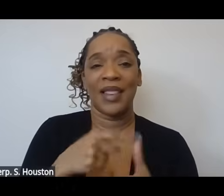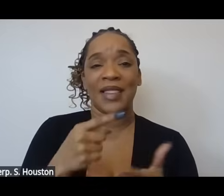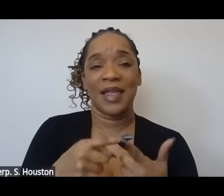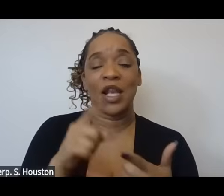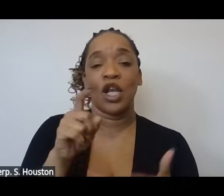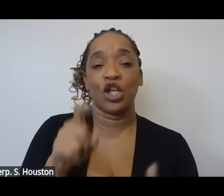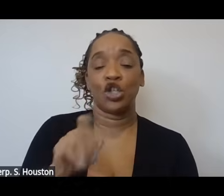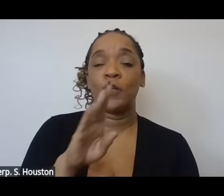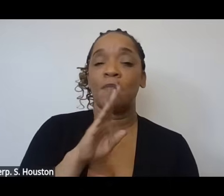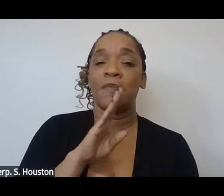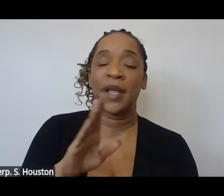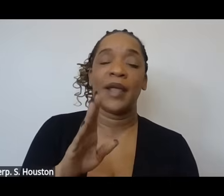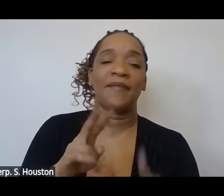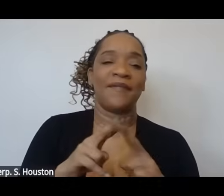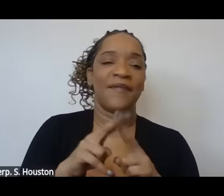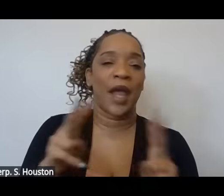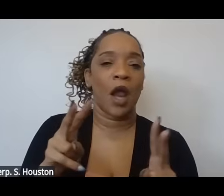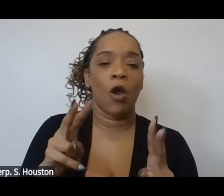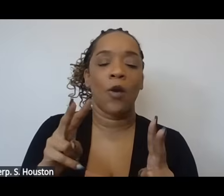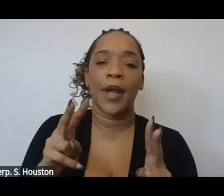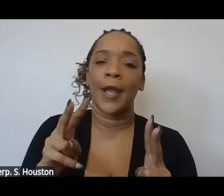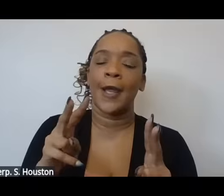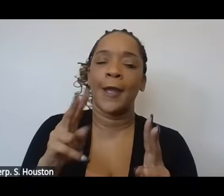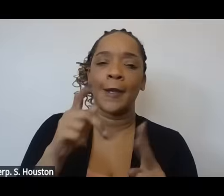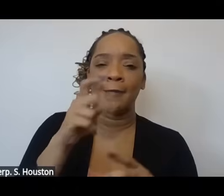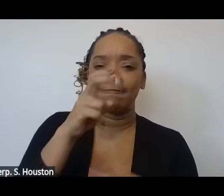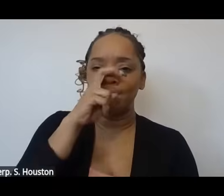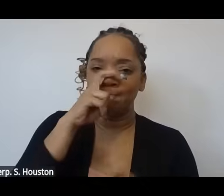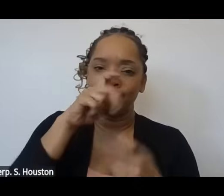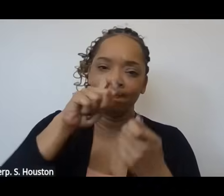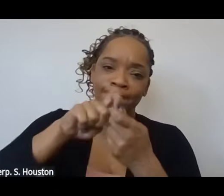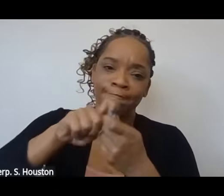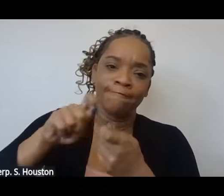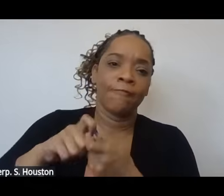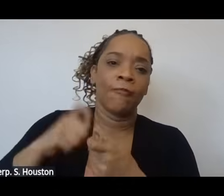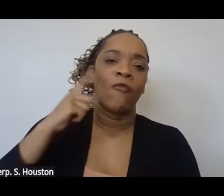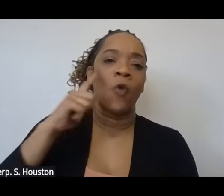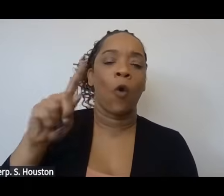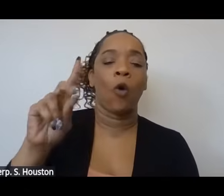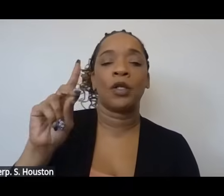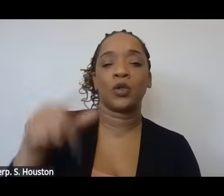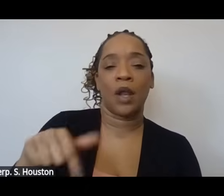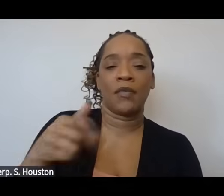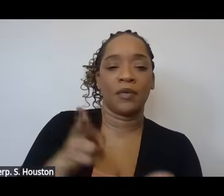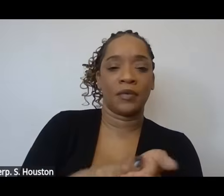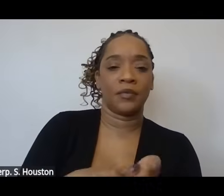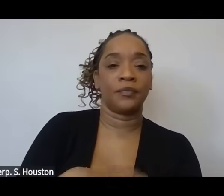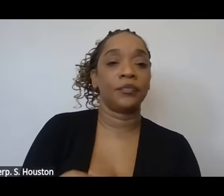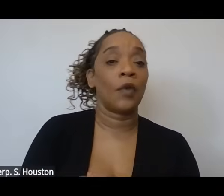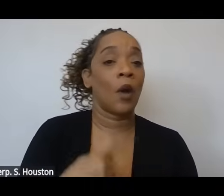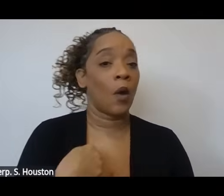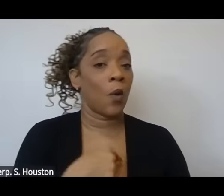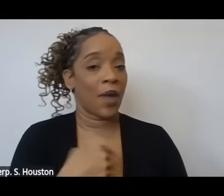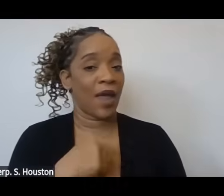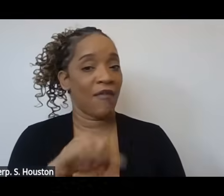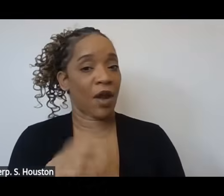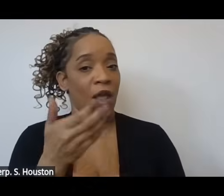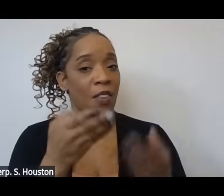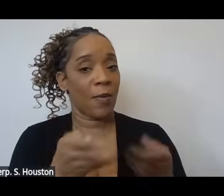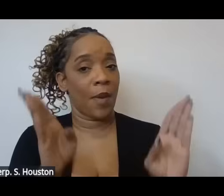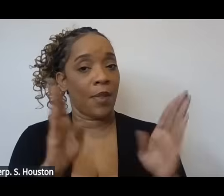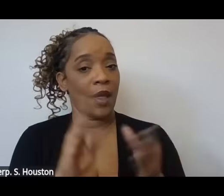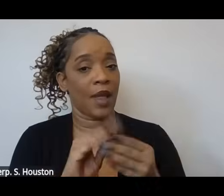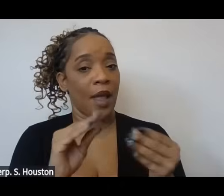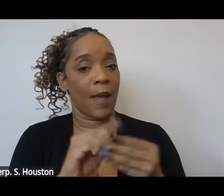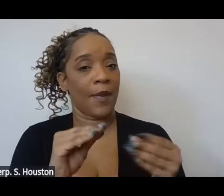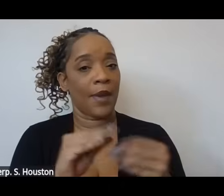for disqualification. Yep. We have another public comment. Ms. Bradshaw, I guess my